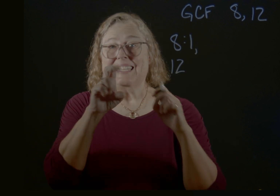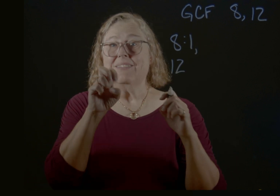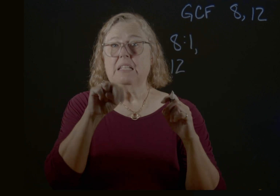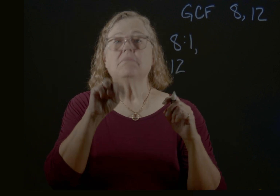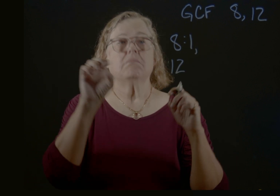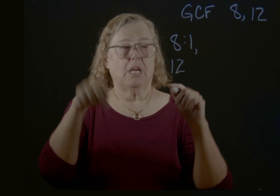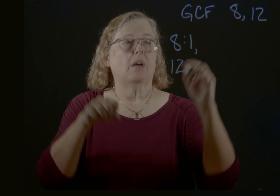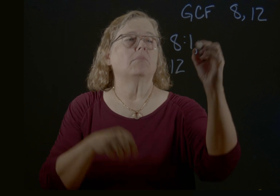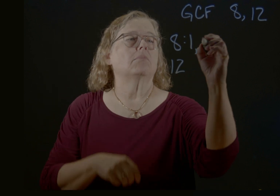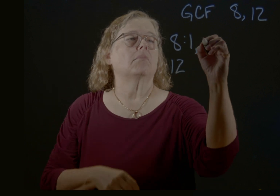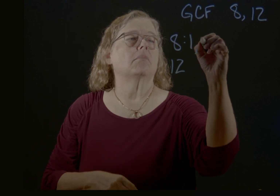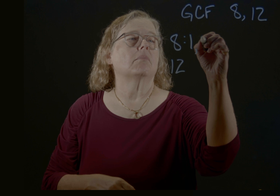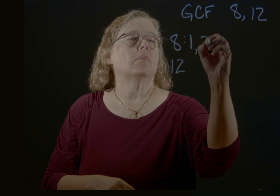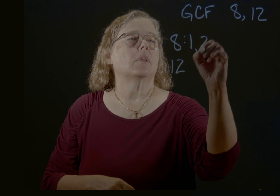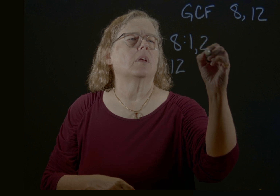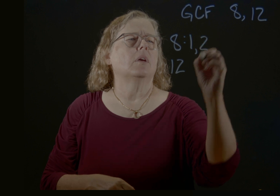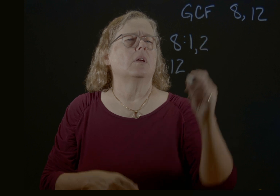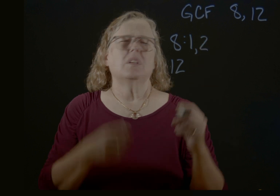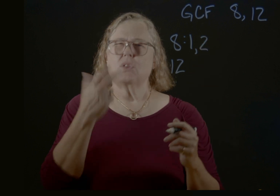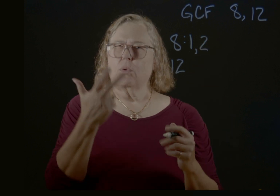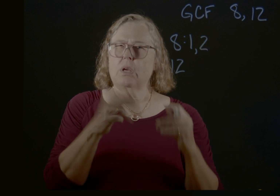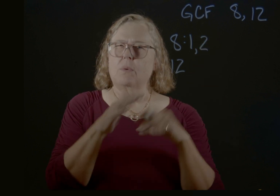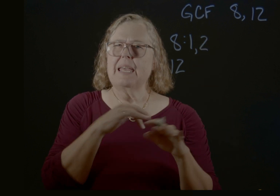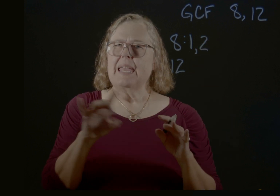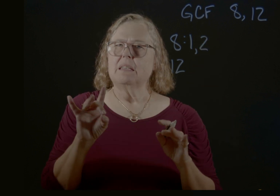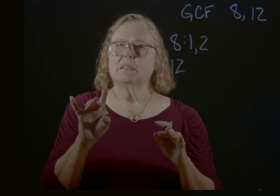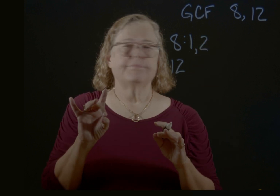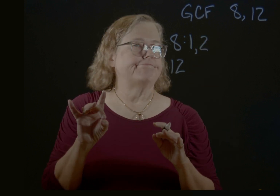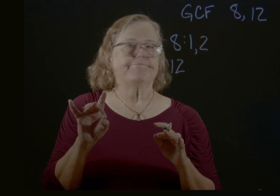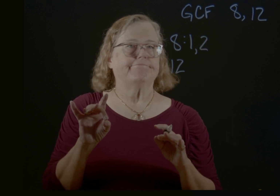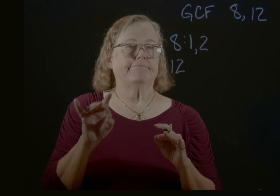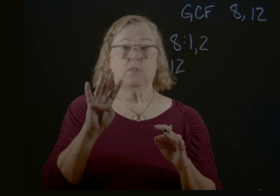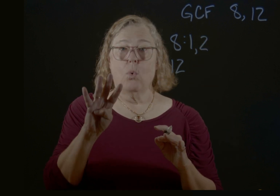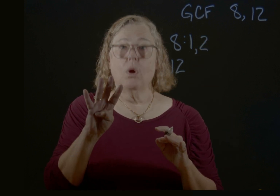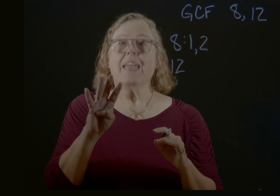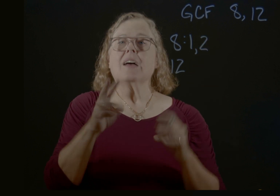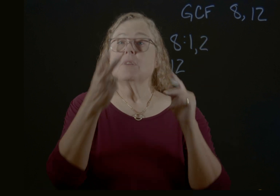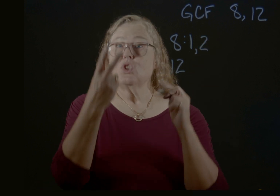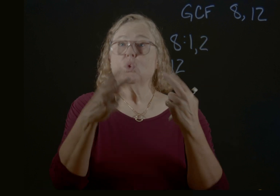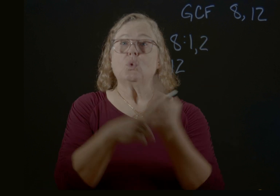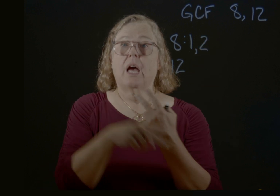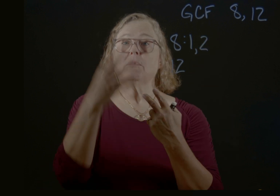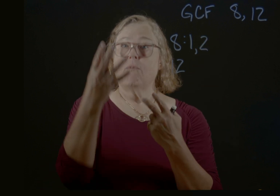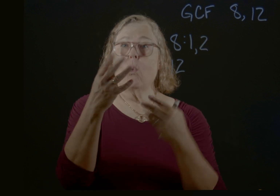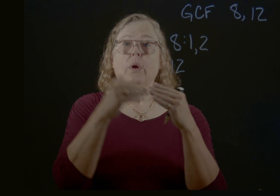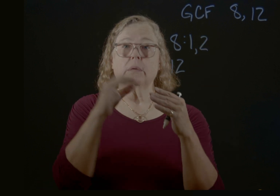It's even, so yeah, 2 is going to go. 2, does 3 go to 8? Nope. 4, yep, 4. 2 times 4 is 8. Okay,